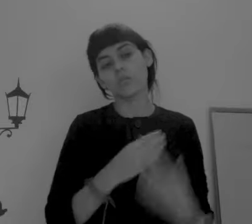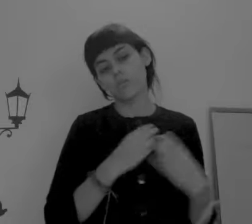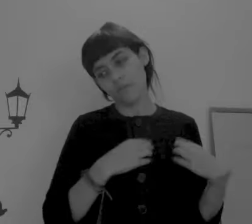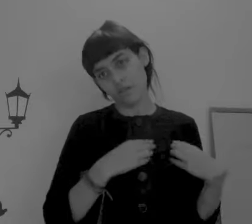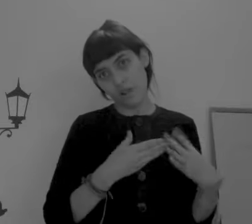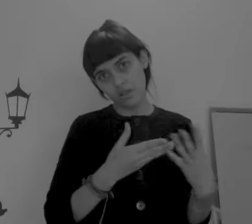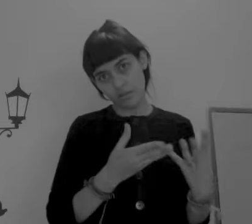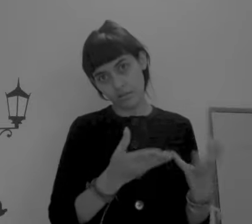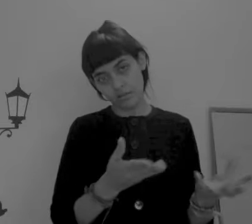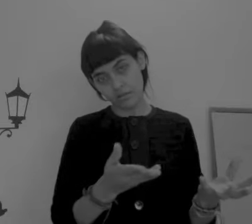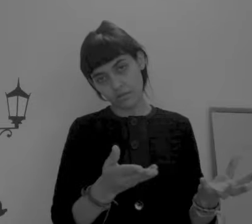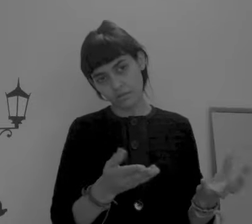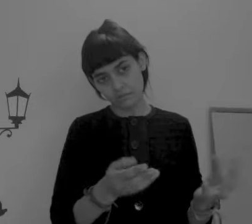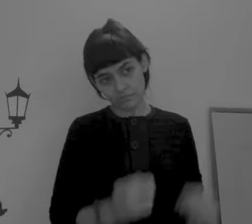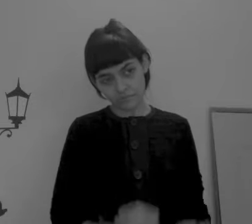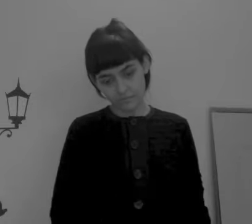my Valentine.